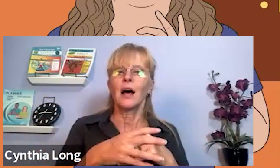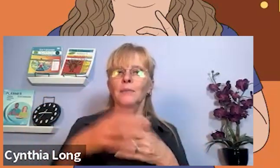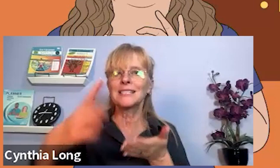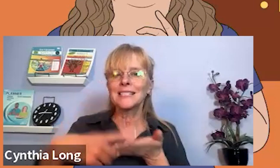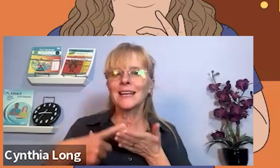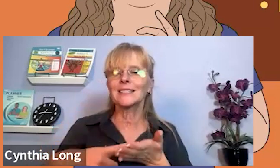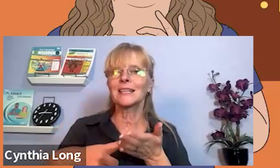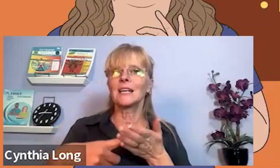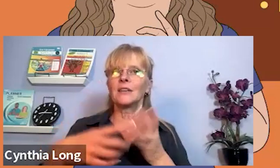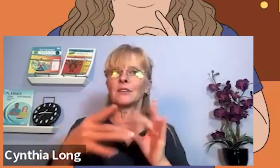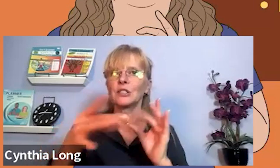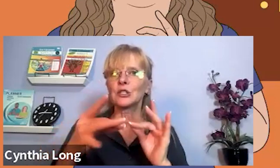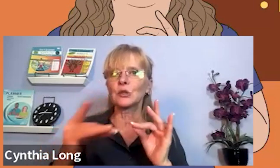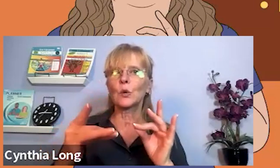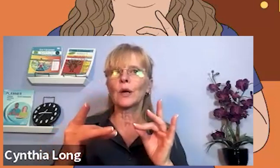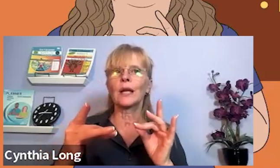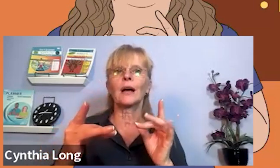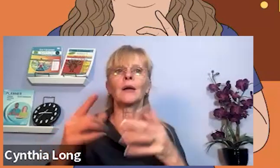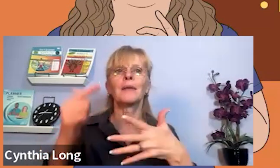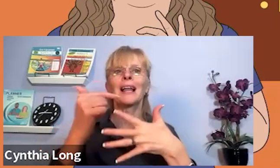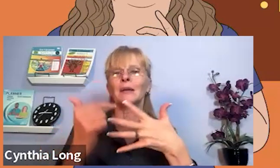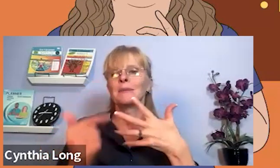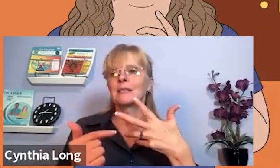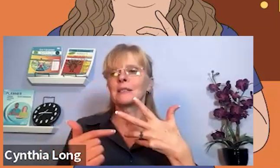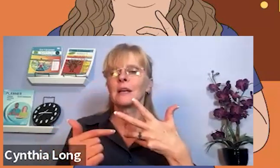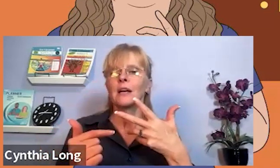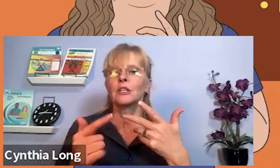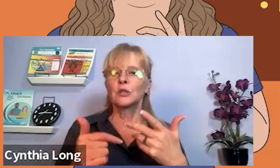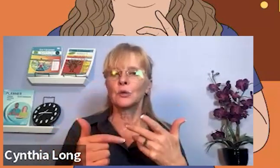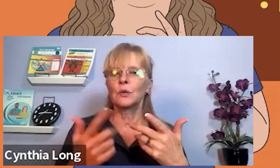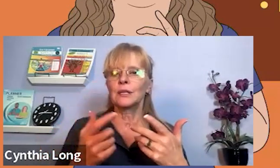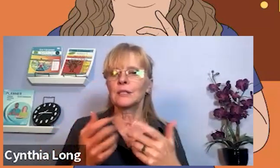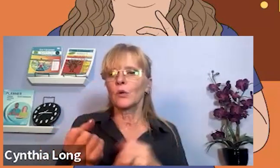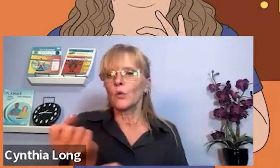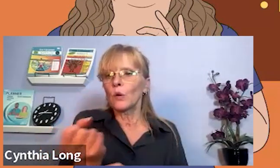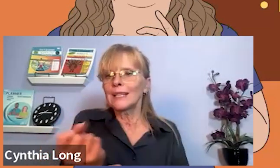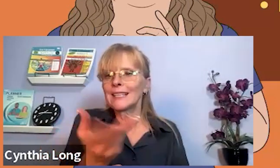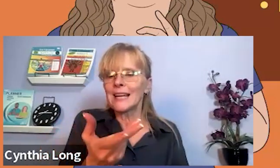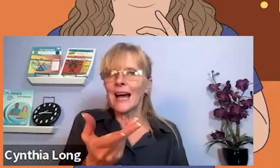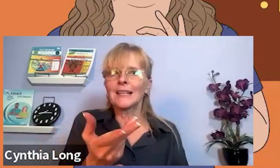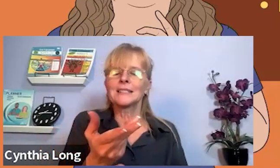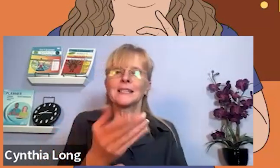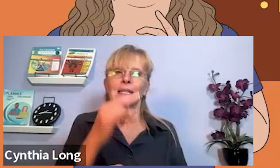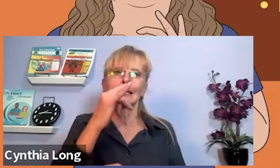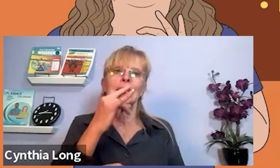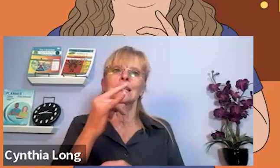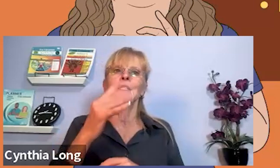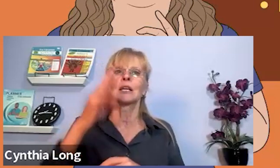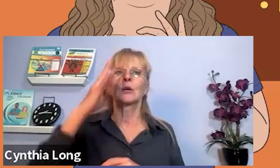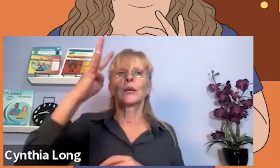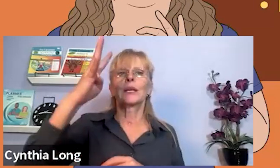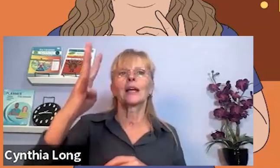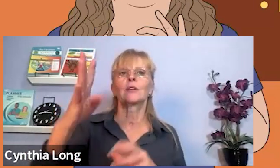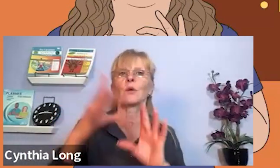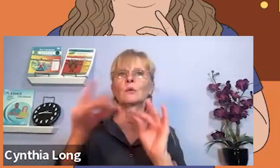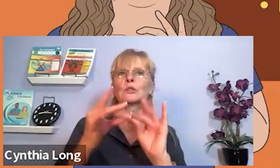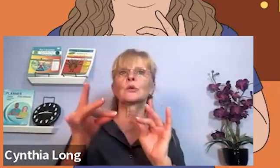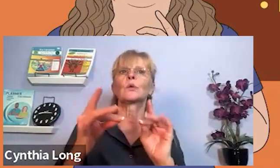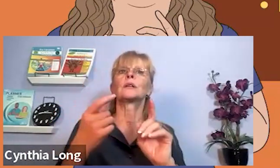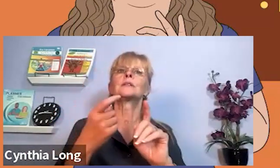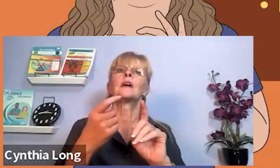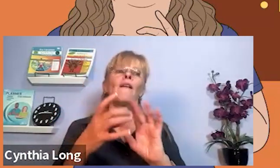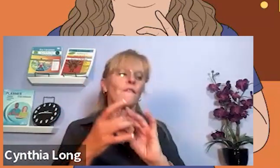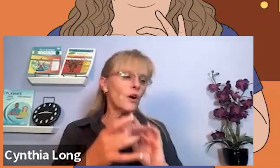storylines, discussing even the story elements to this. So rolling the dice, and then the kids can create their